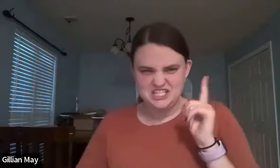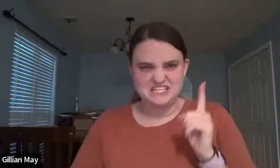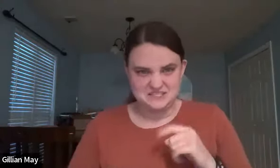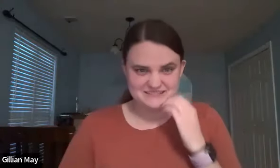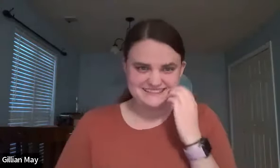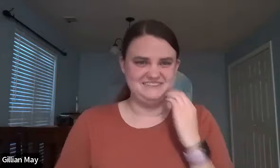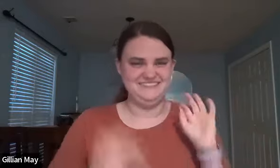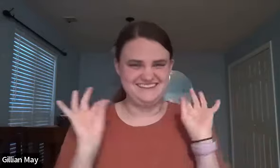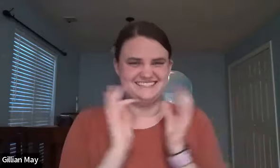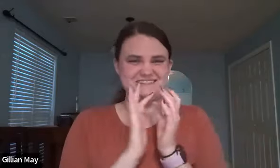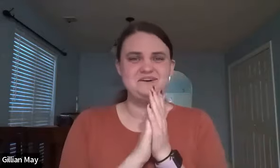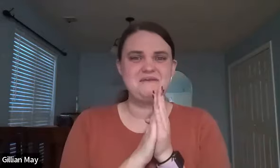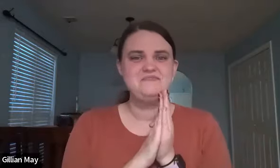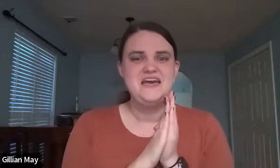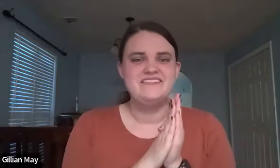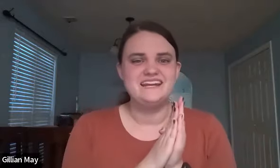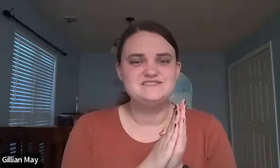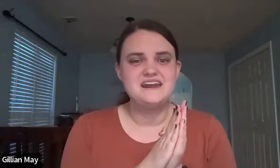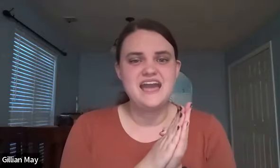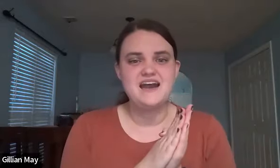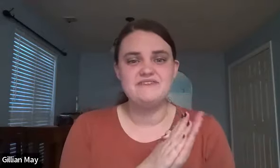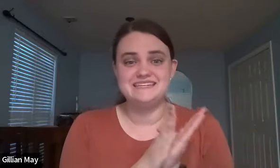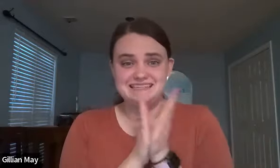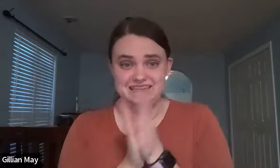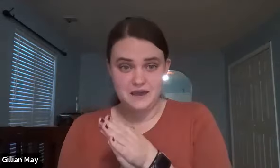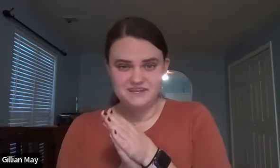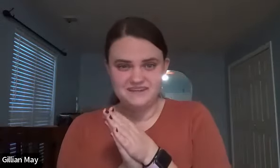she can do it. So awesome. Okay. The next one I have is Gabby.